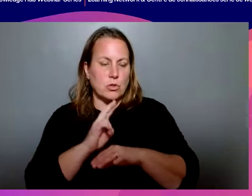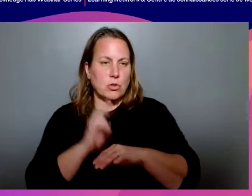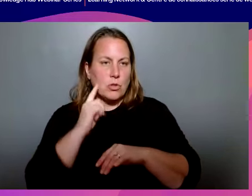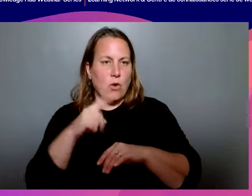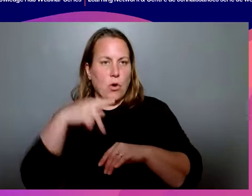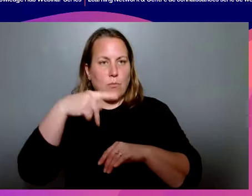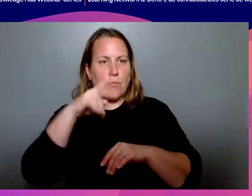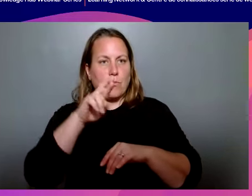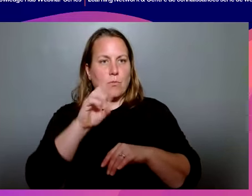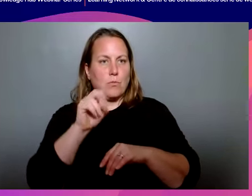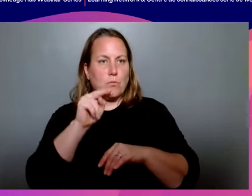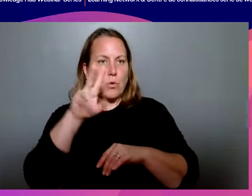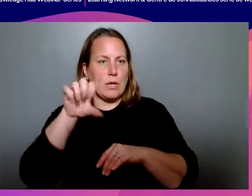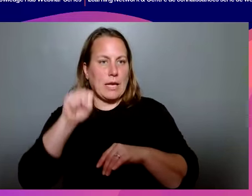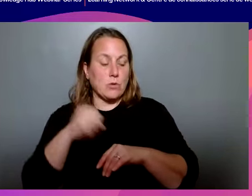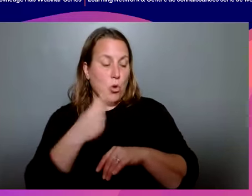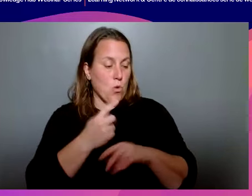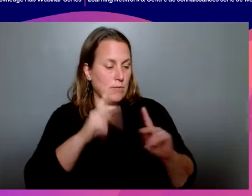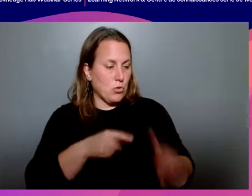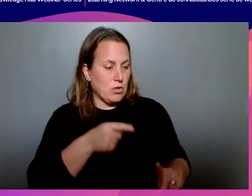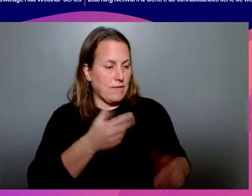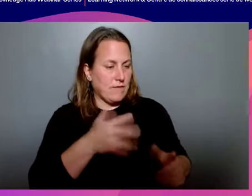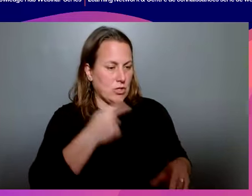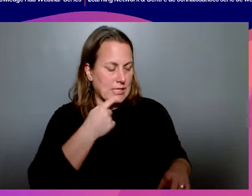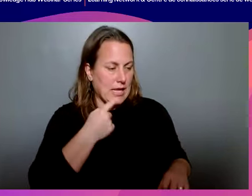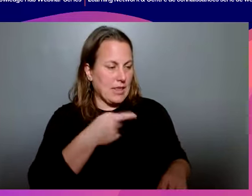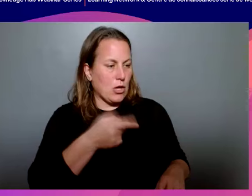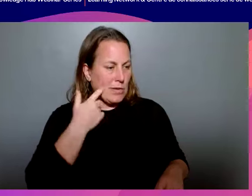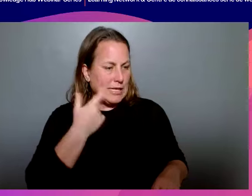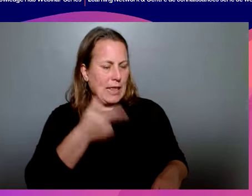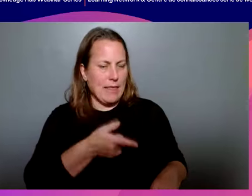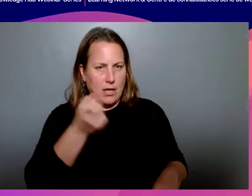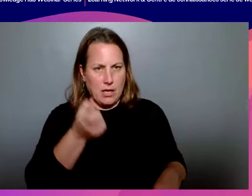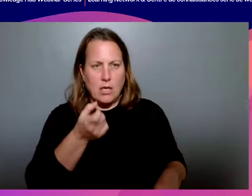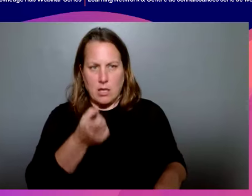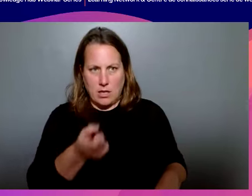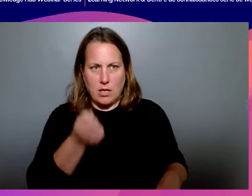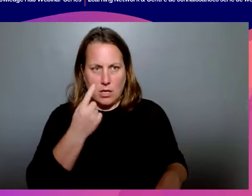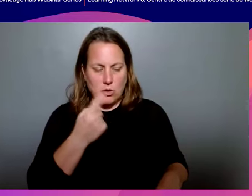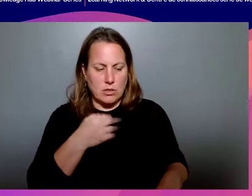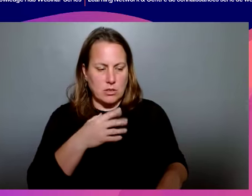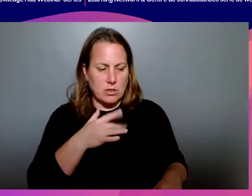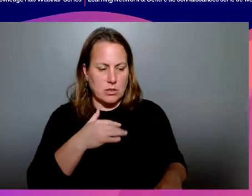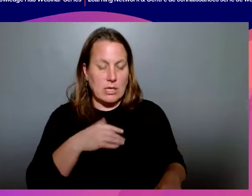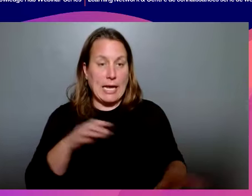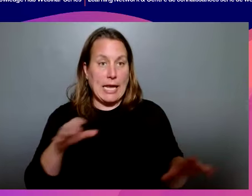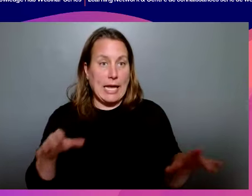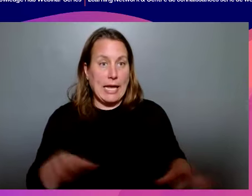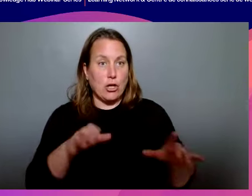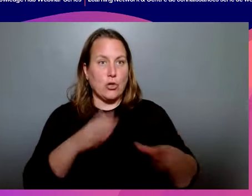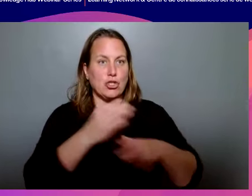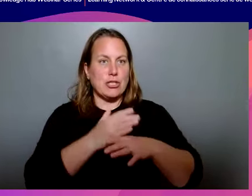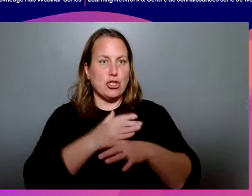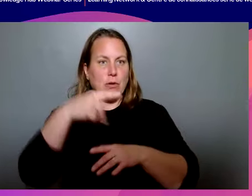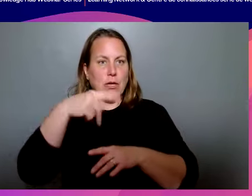pronouns. One participant shared that recently they have come to understand that encouraging sharing pronouns should